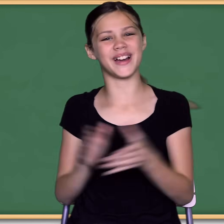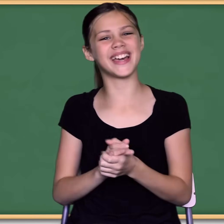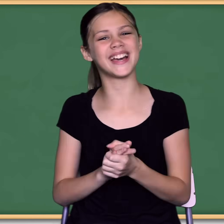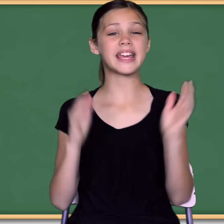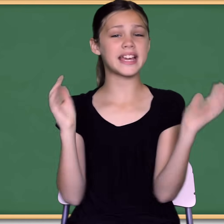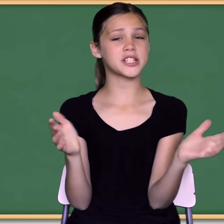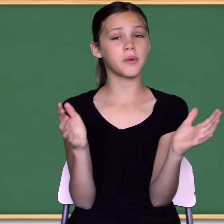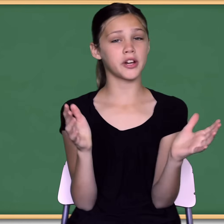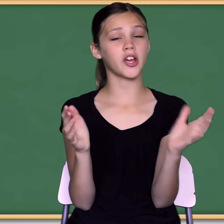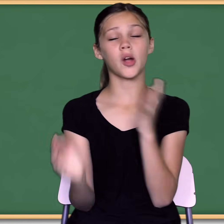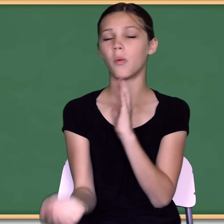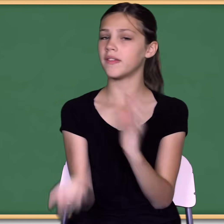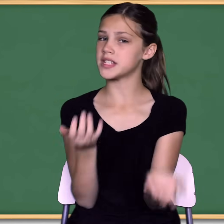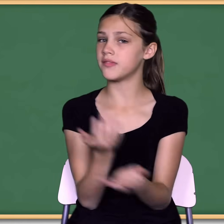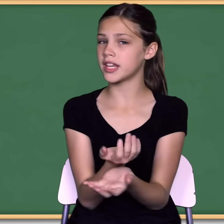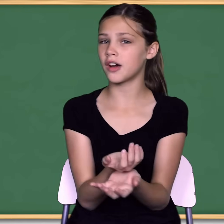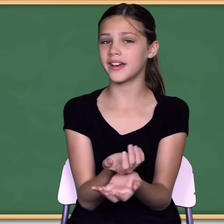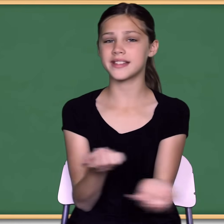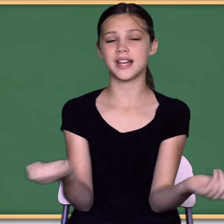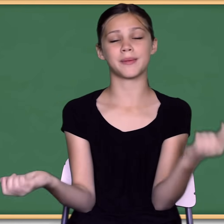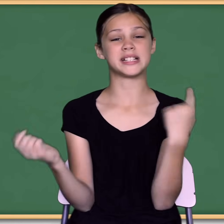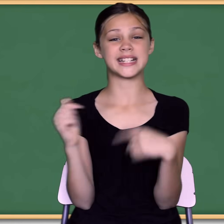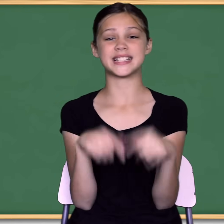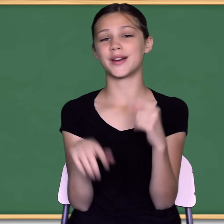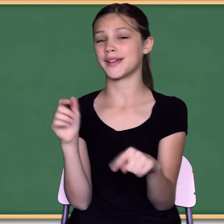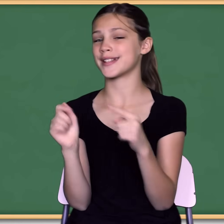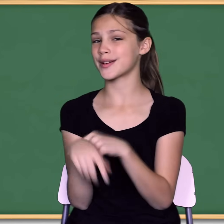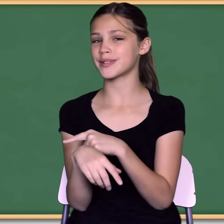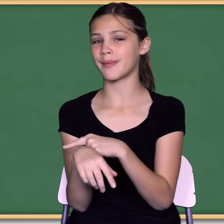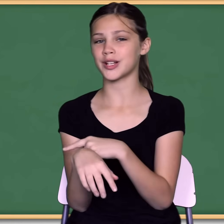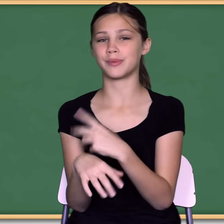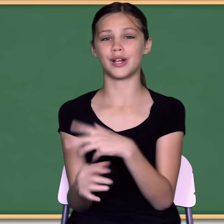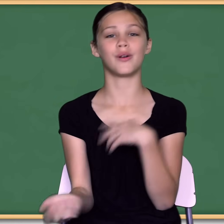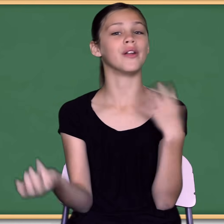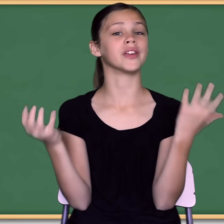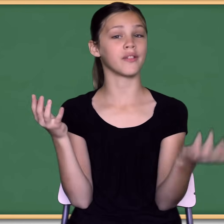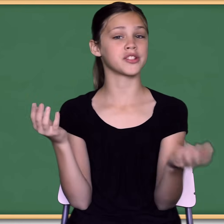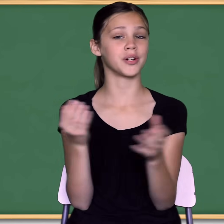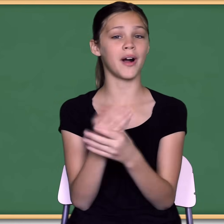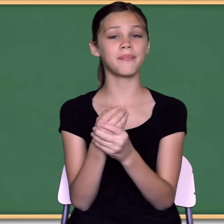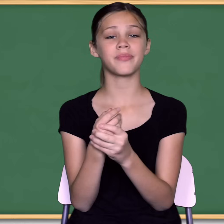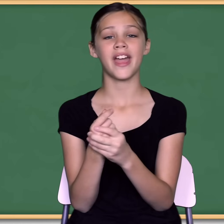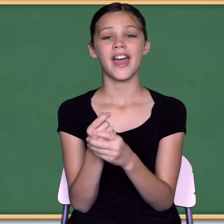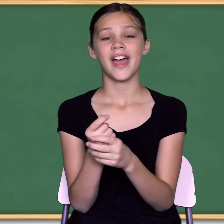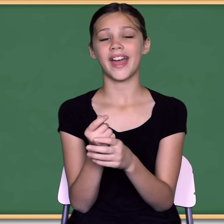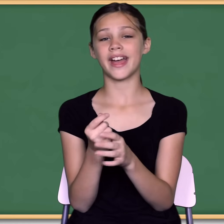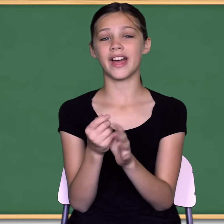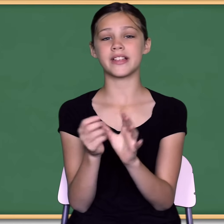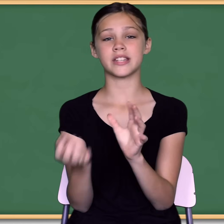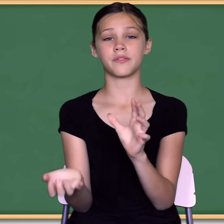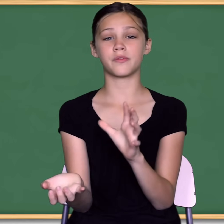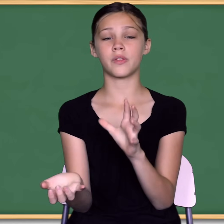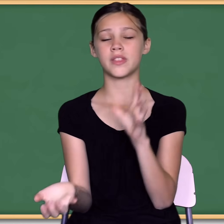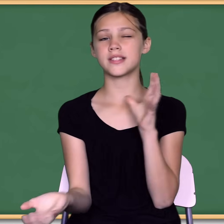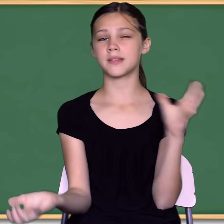anyway, in case you're wondering what this video is, I'm going to link it down in the description box below on the original one. And if this is a